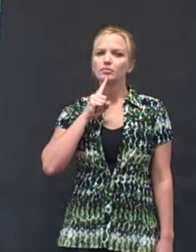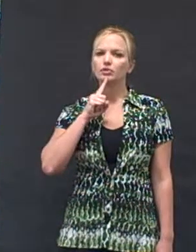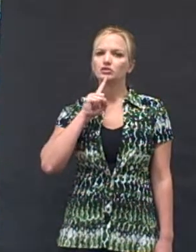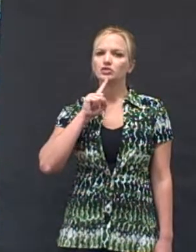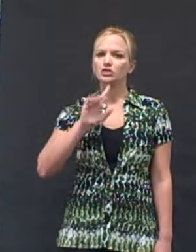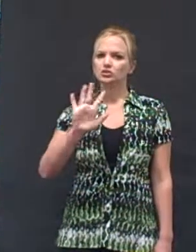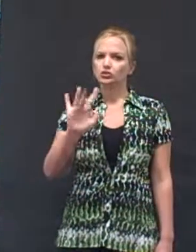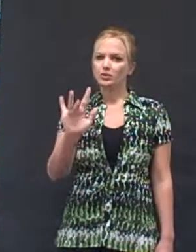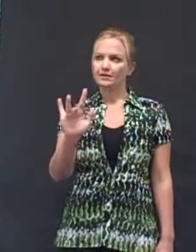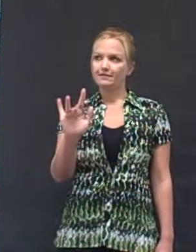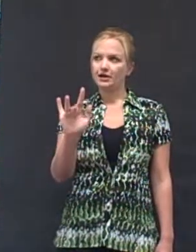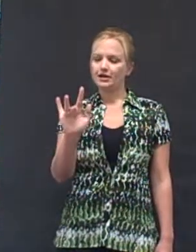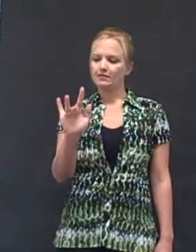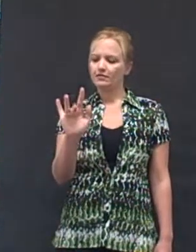Point to your chin, 25.